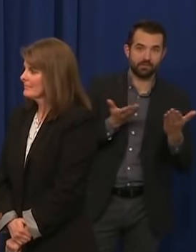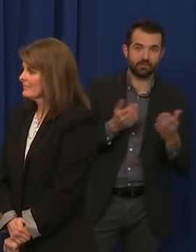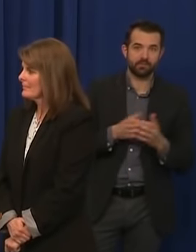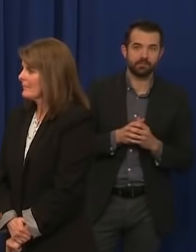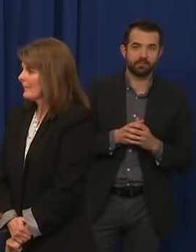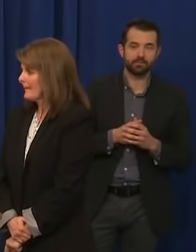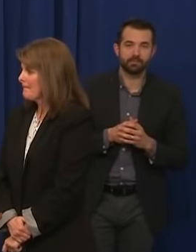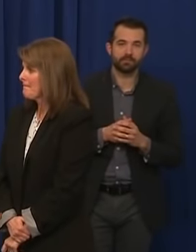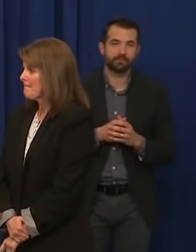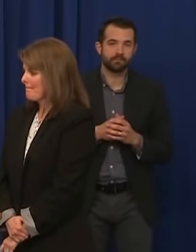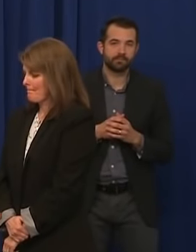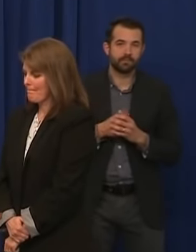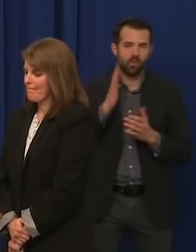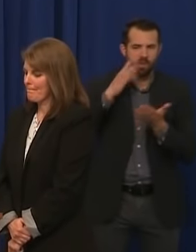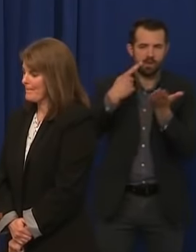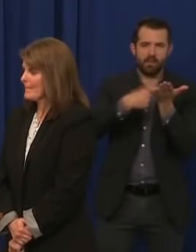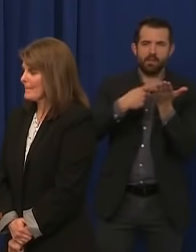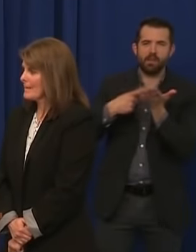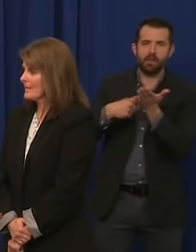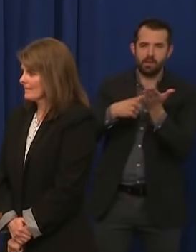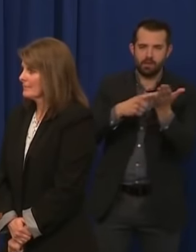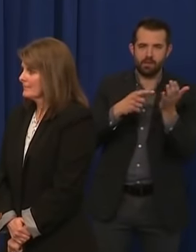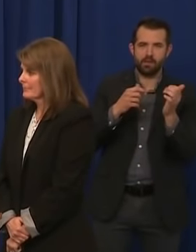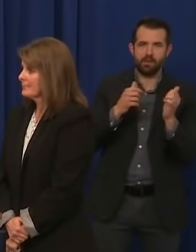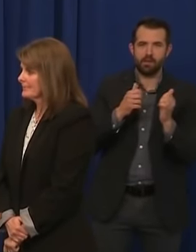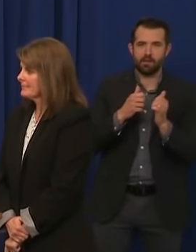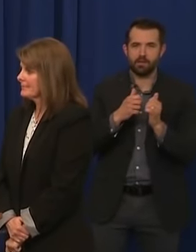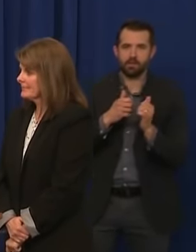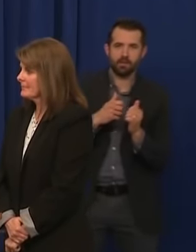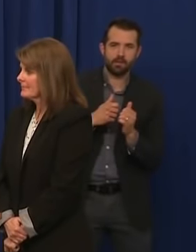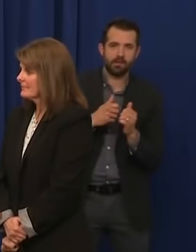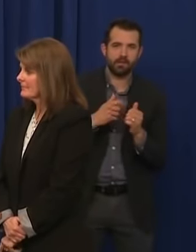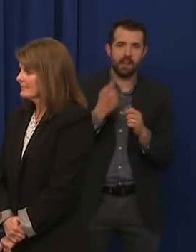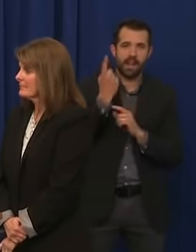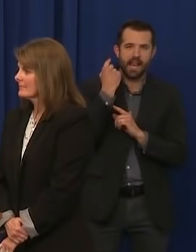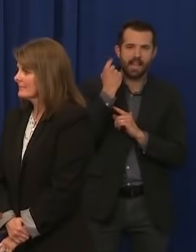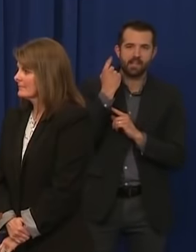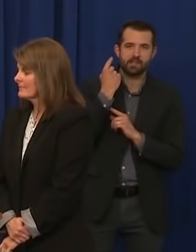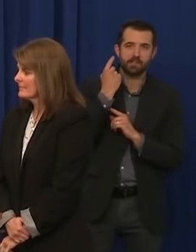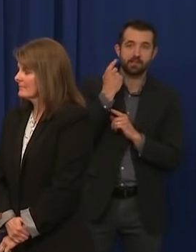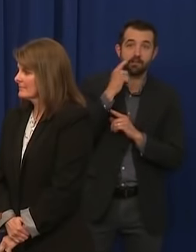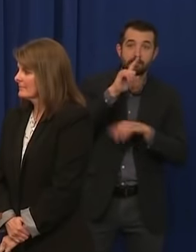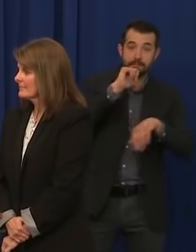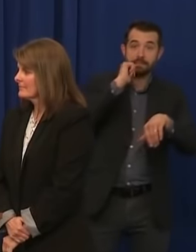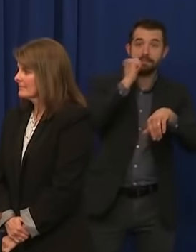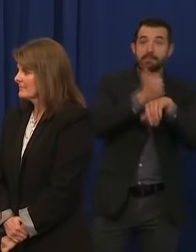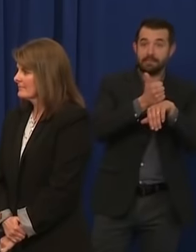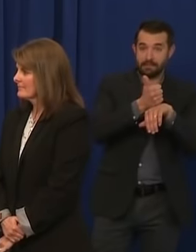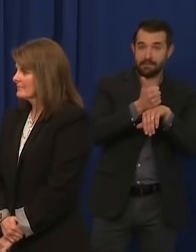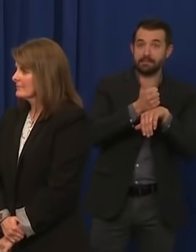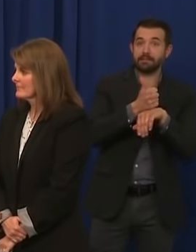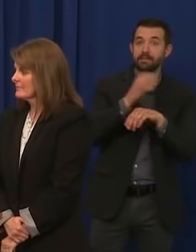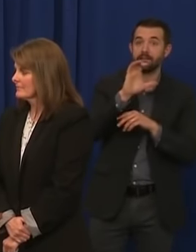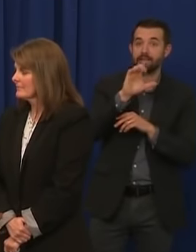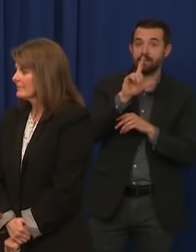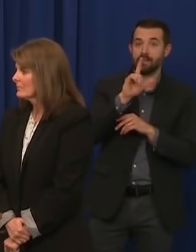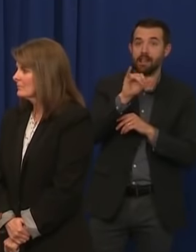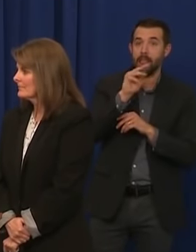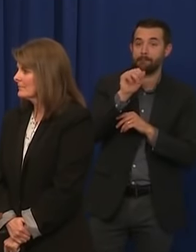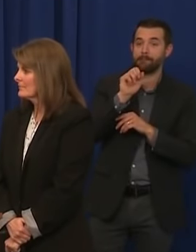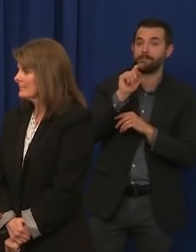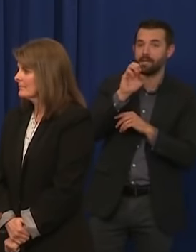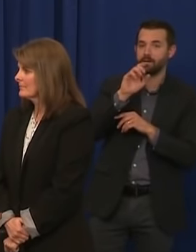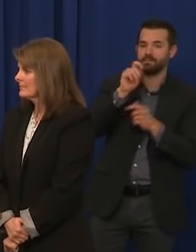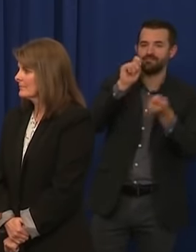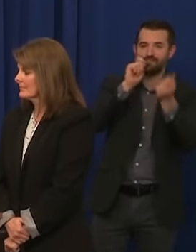where Hannah Pingree set up a climate change coalition. And with subgroups dealing with different aspects of that. And we used the